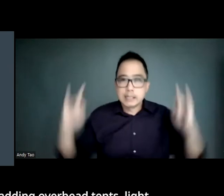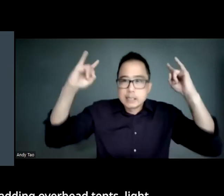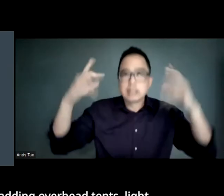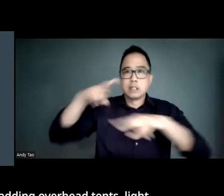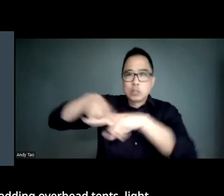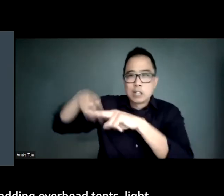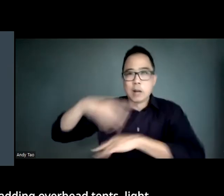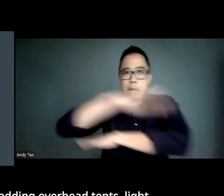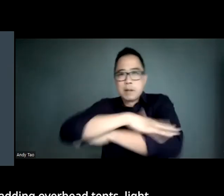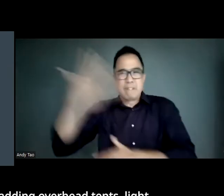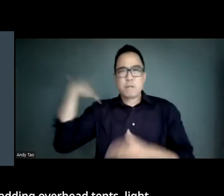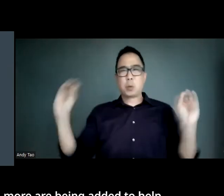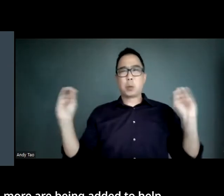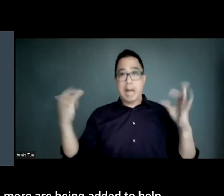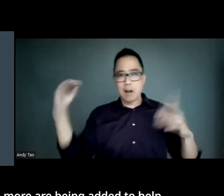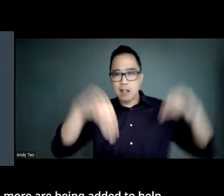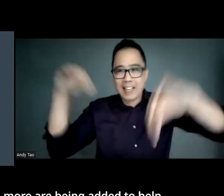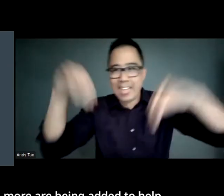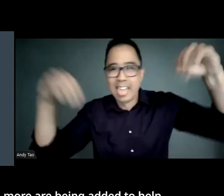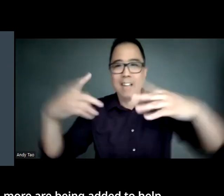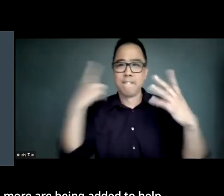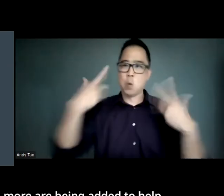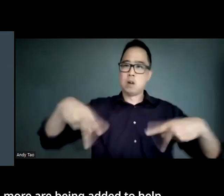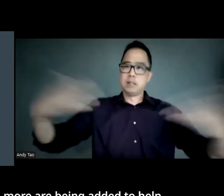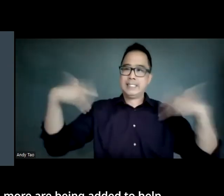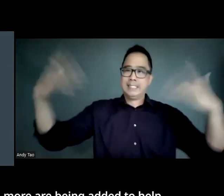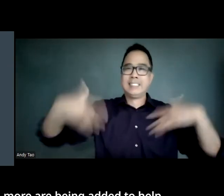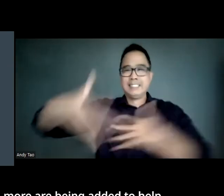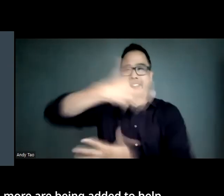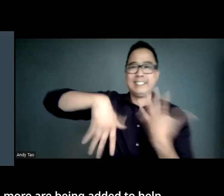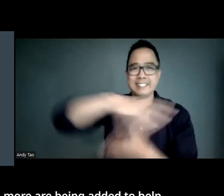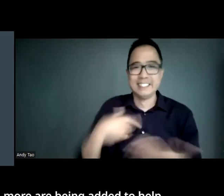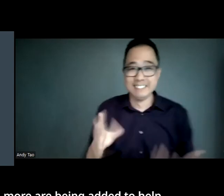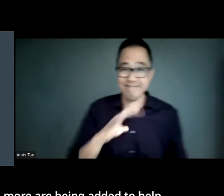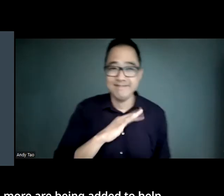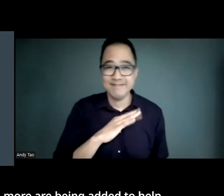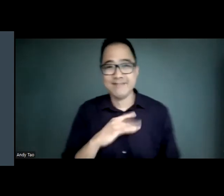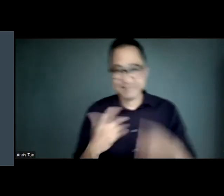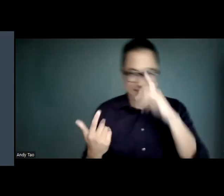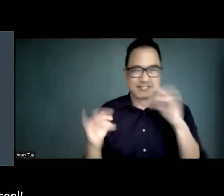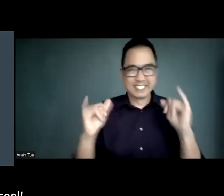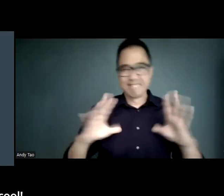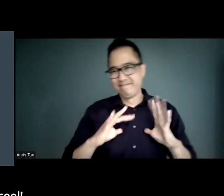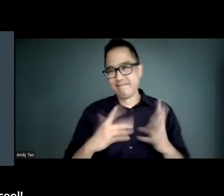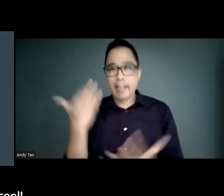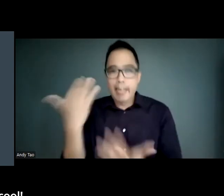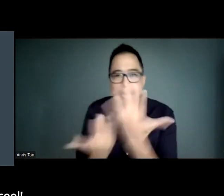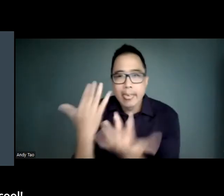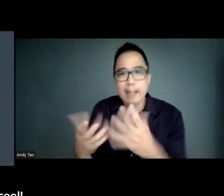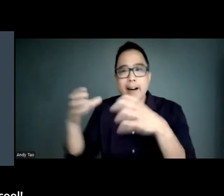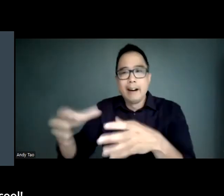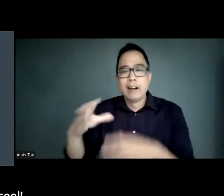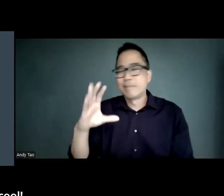adding additions to their houses. They have tents and different structures so that people can